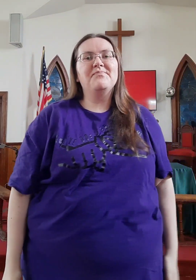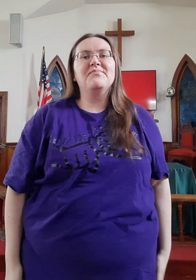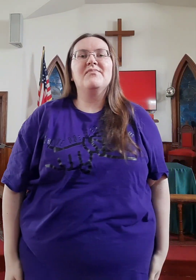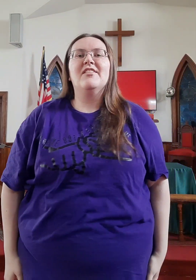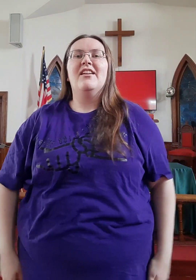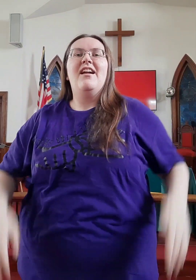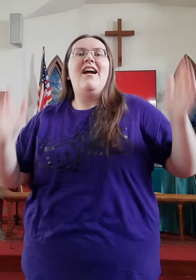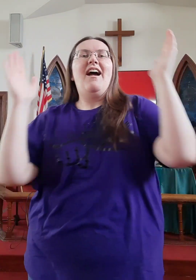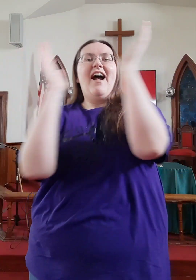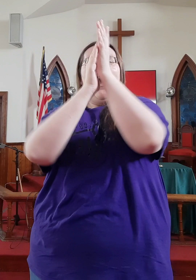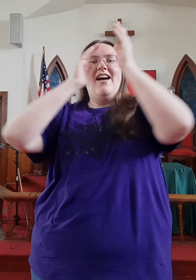And